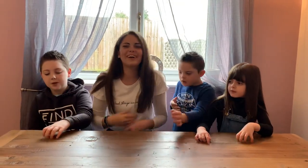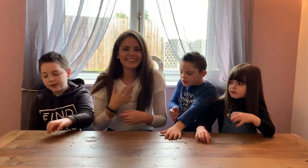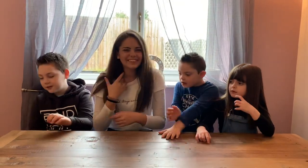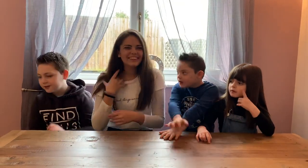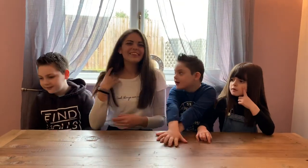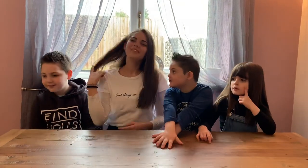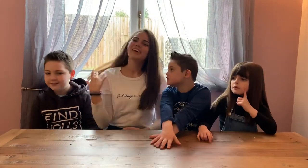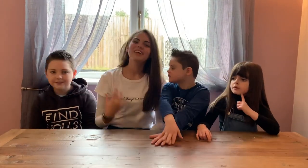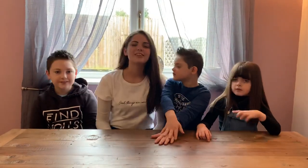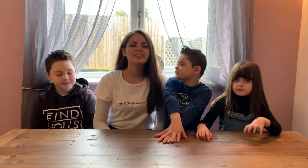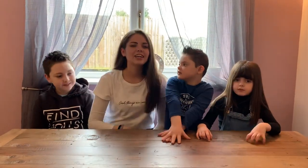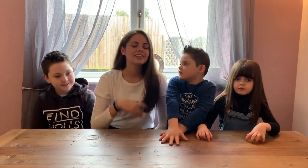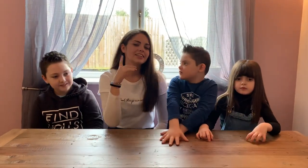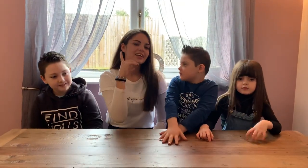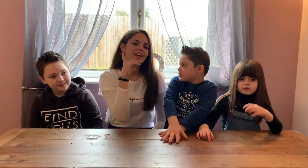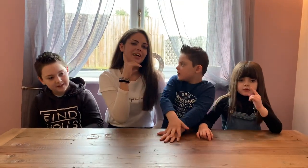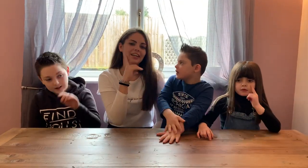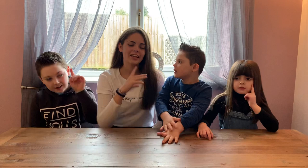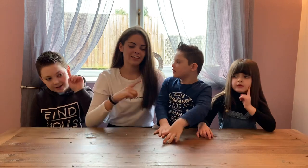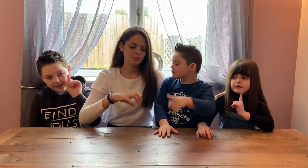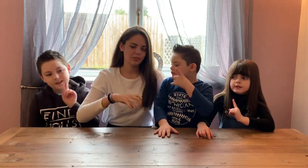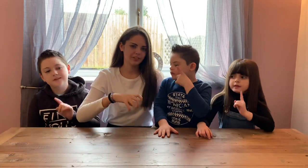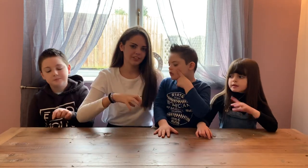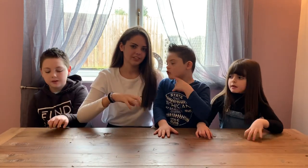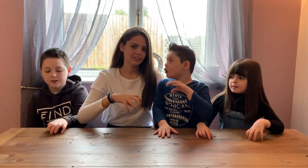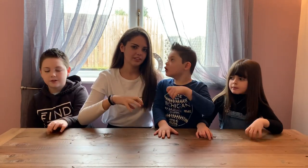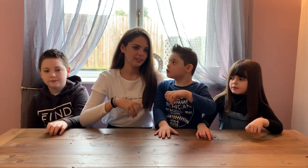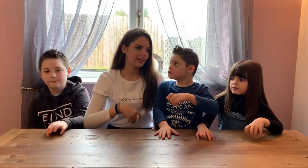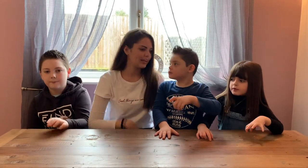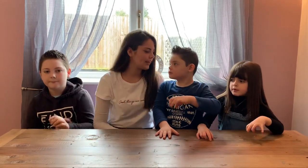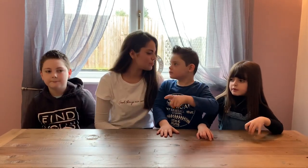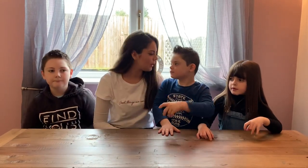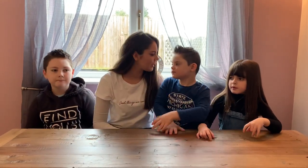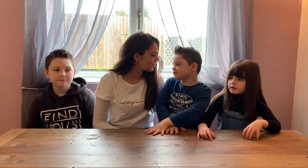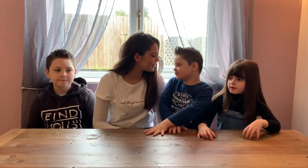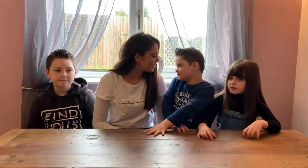bird. So it's just ladybird. Like a ladybug, isn't it?